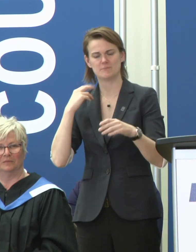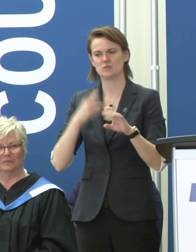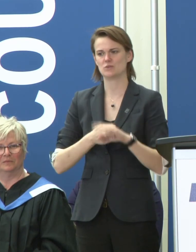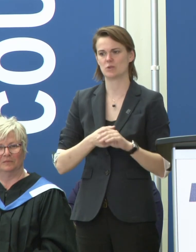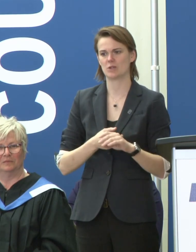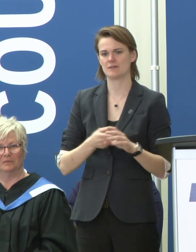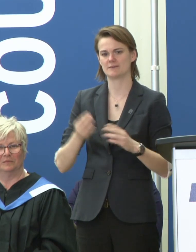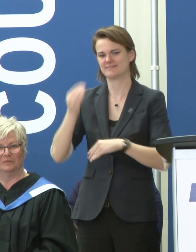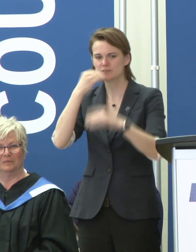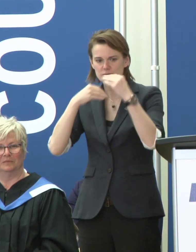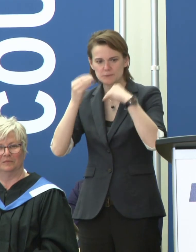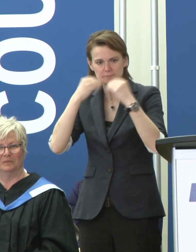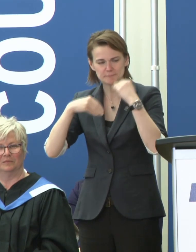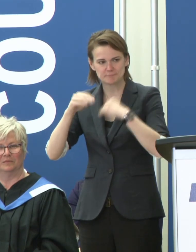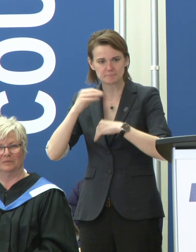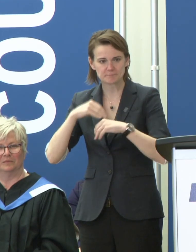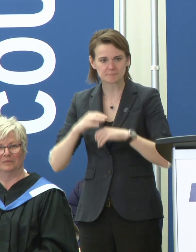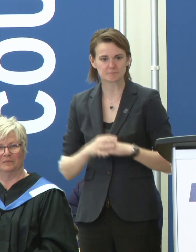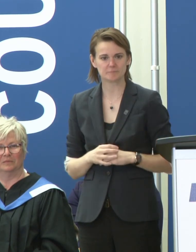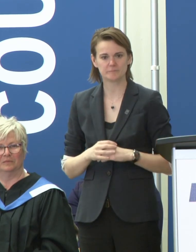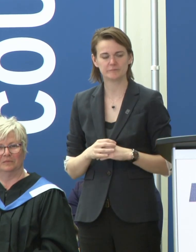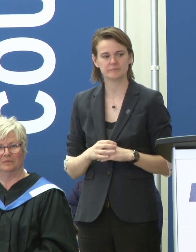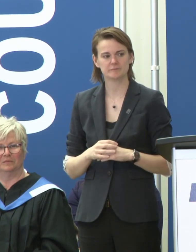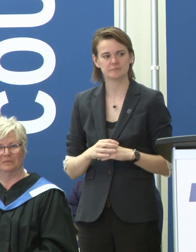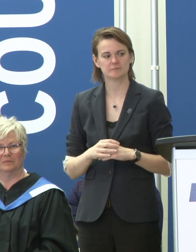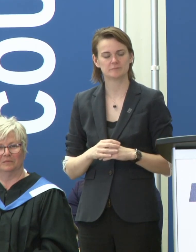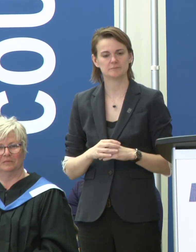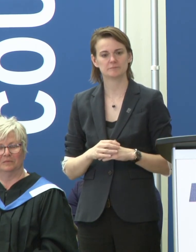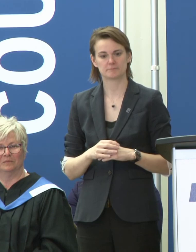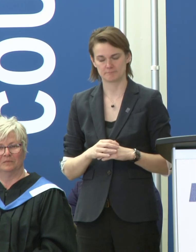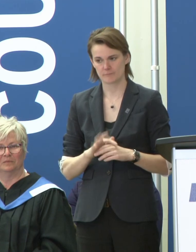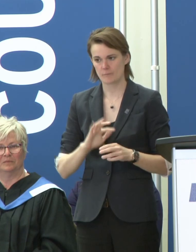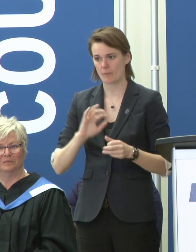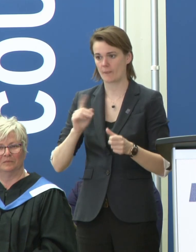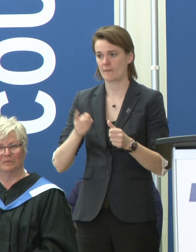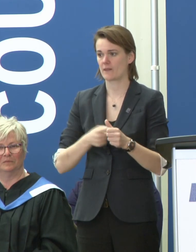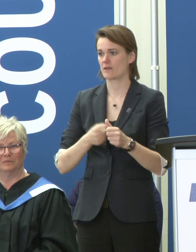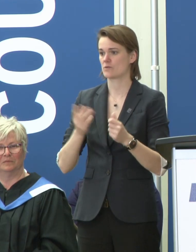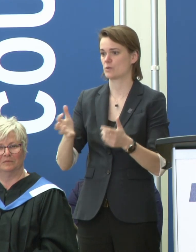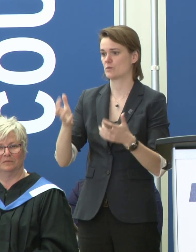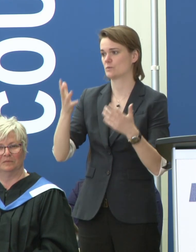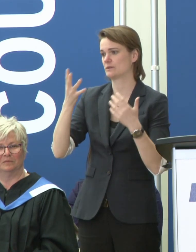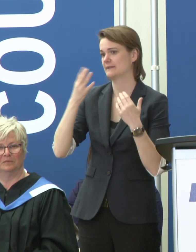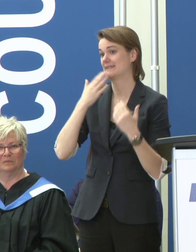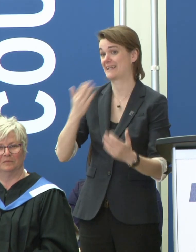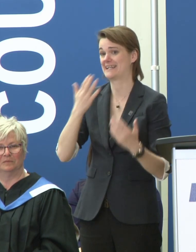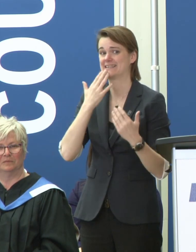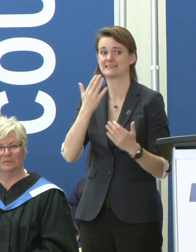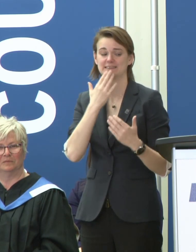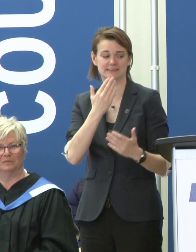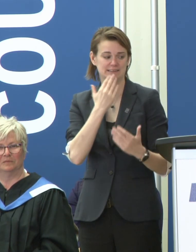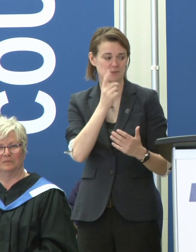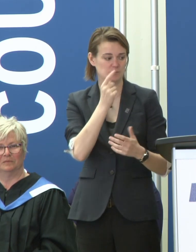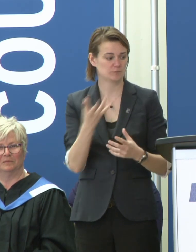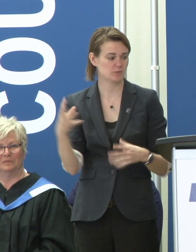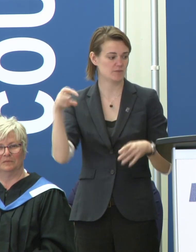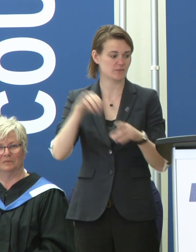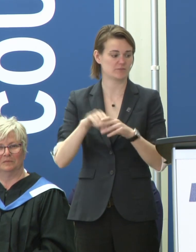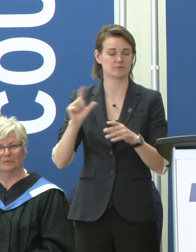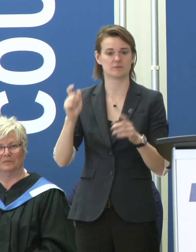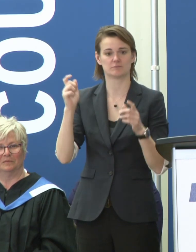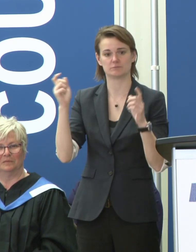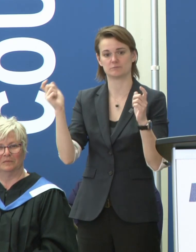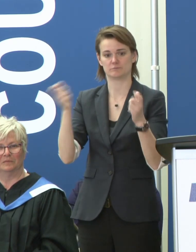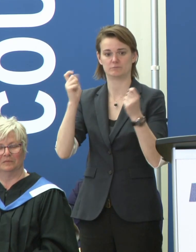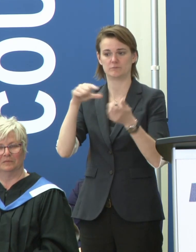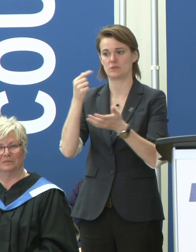immediately following the ceremony. But I want to extend a very special thank you to everyone who contributed to making this convocation a